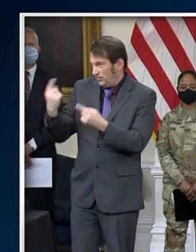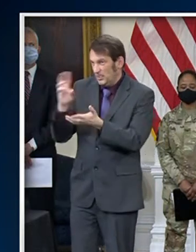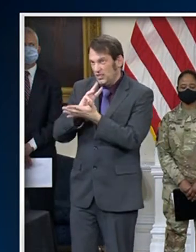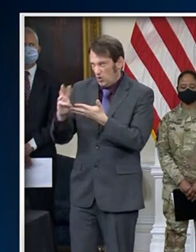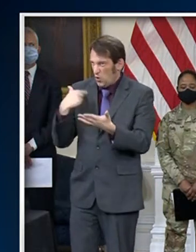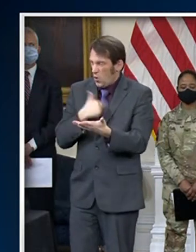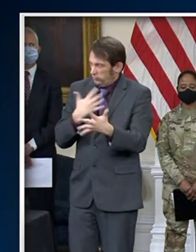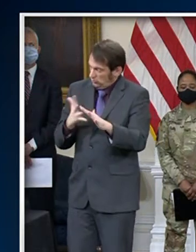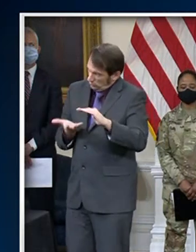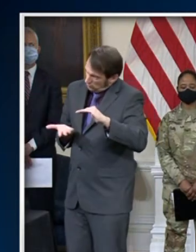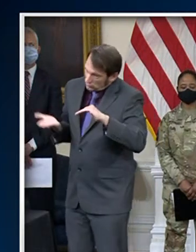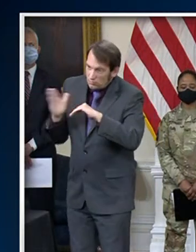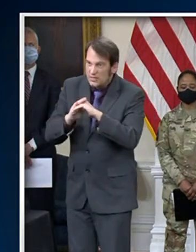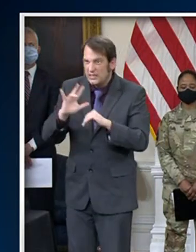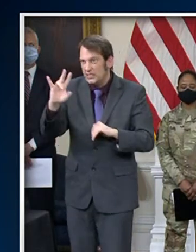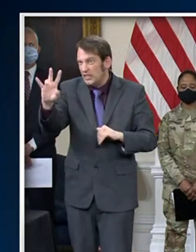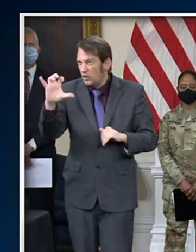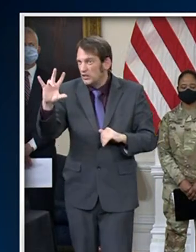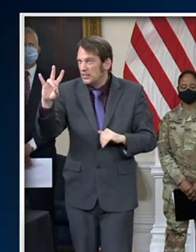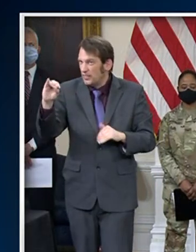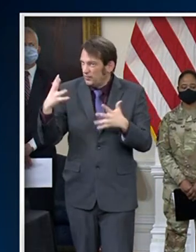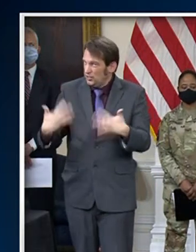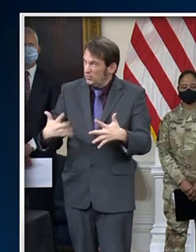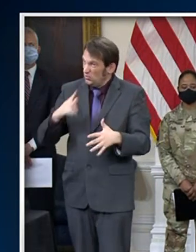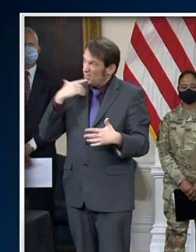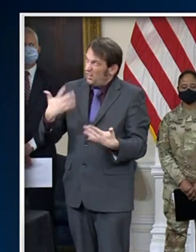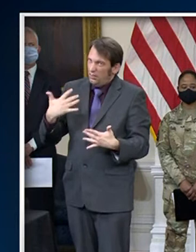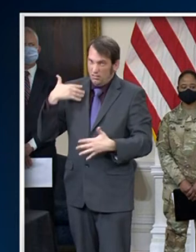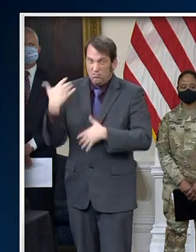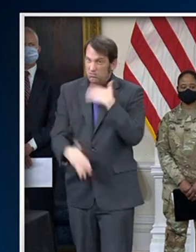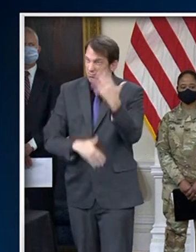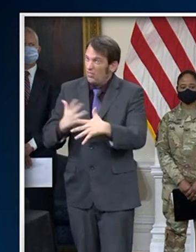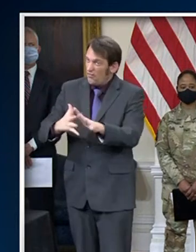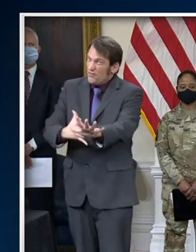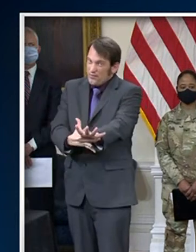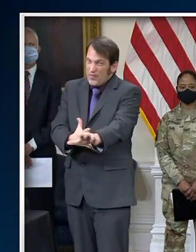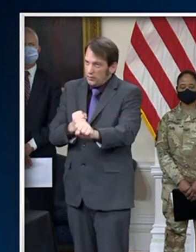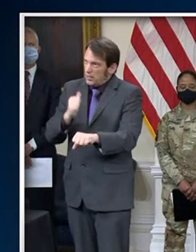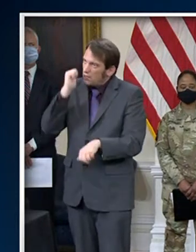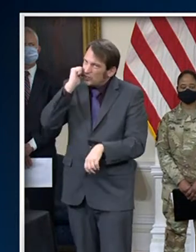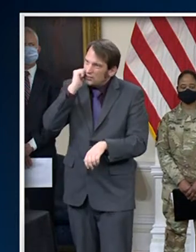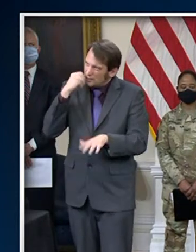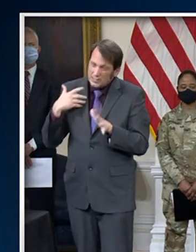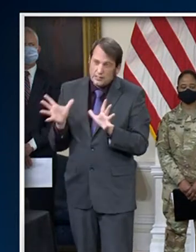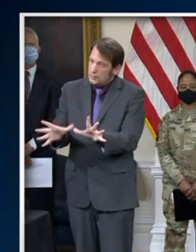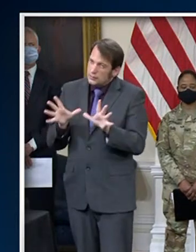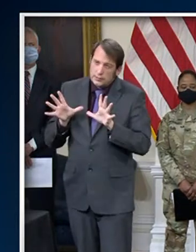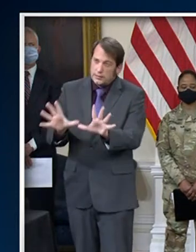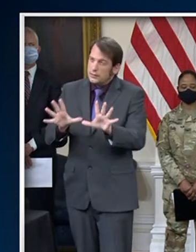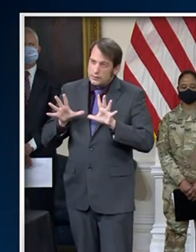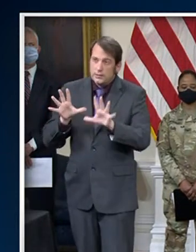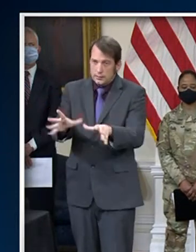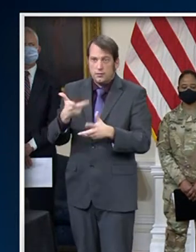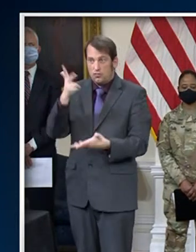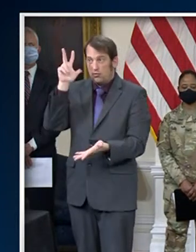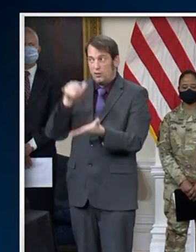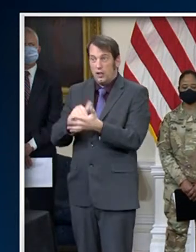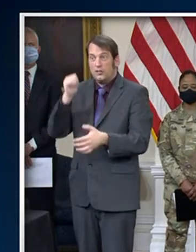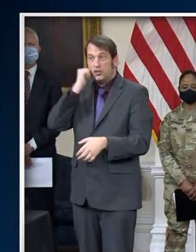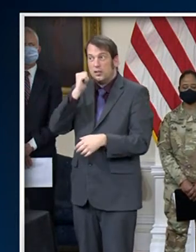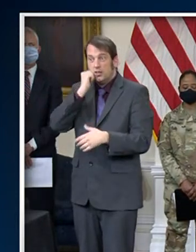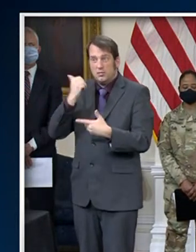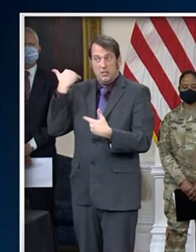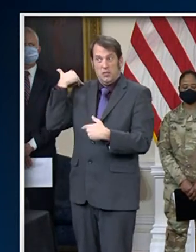and is rapidly accelerating our daily rate of vaccines administered from 3,000 a day to now